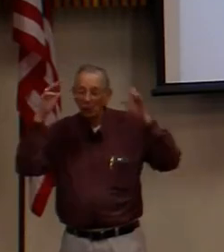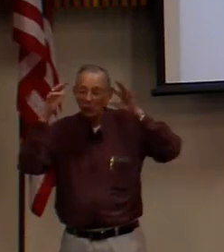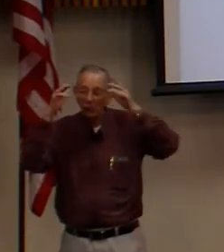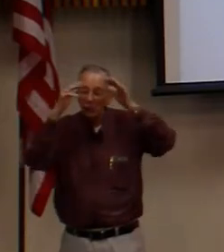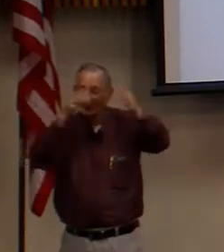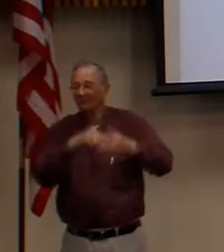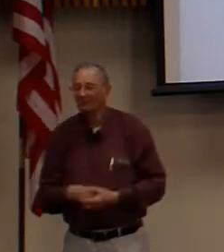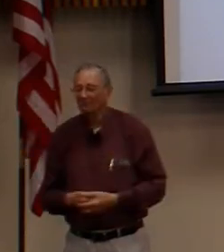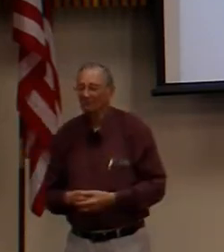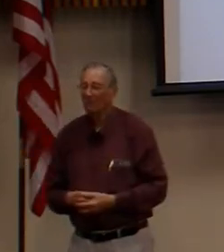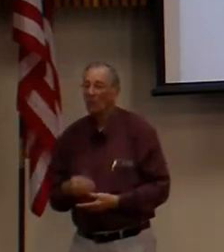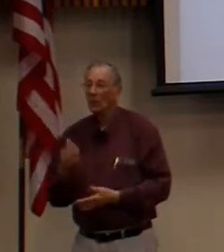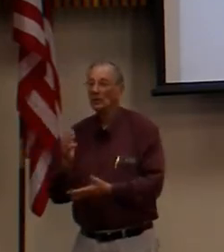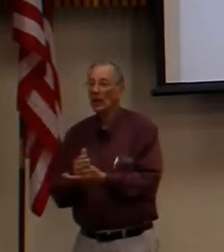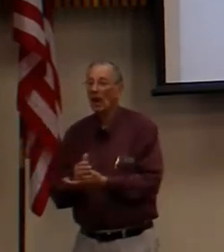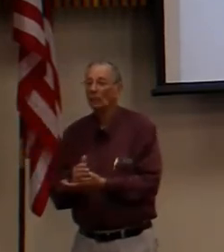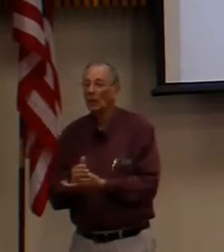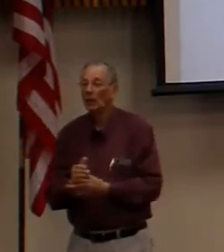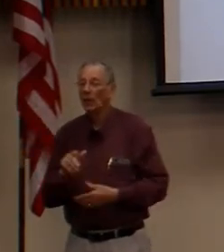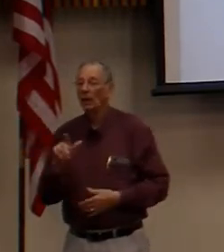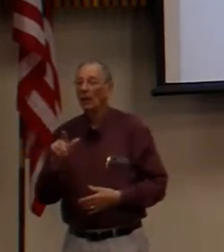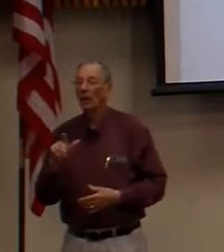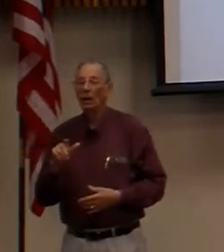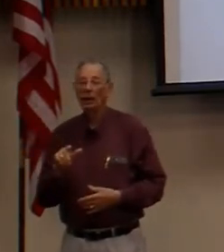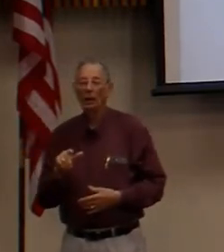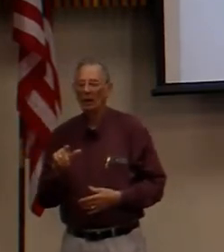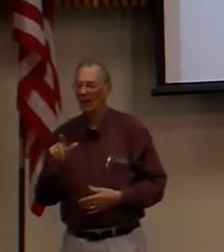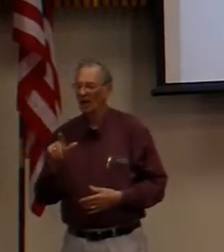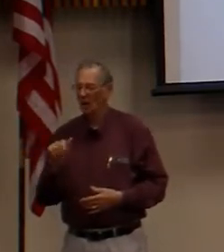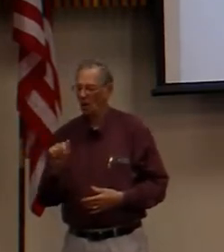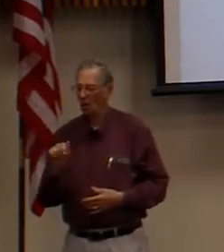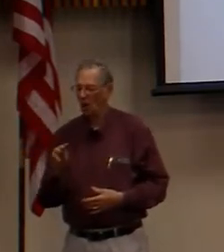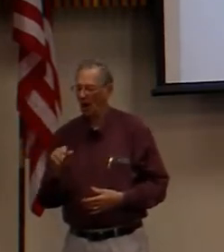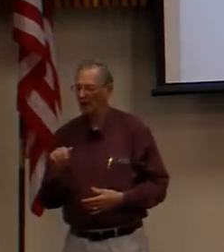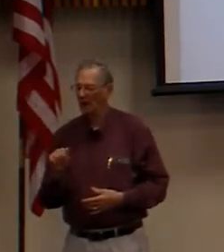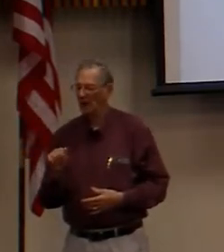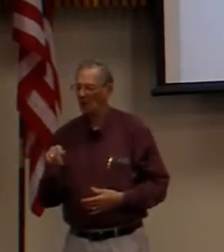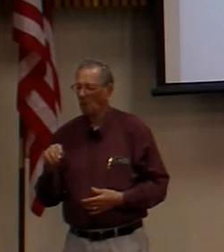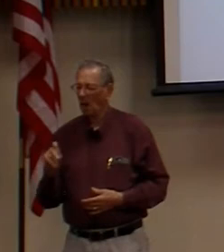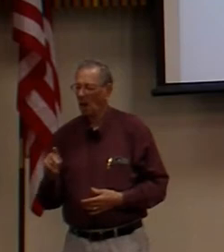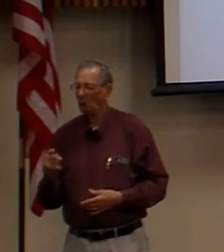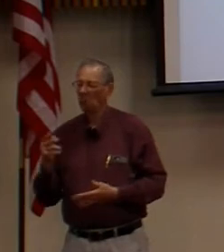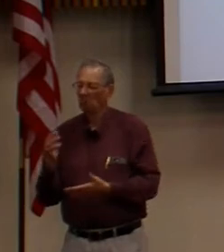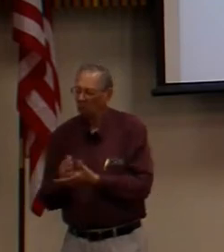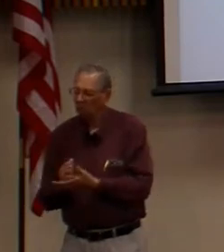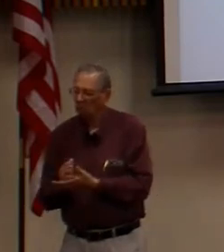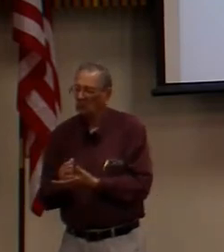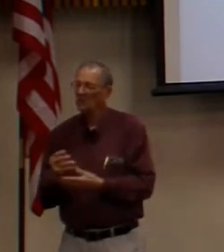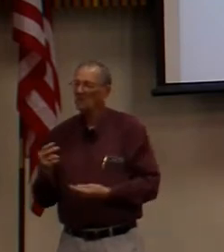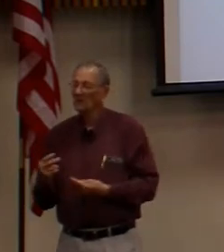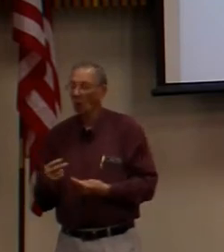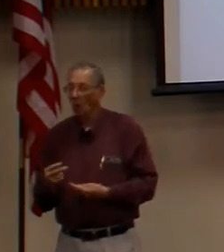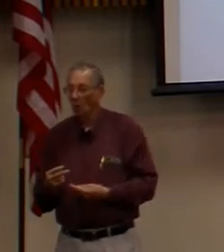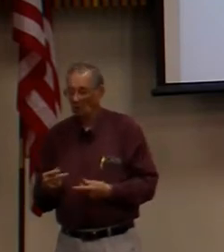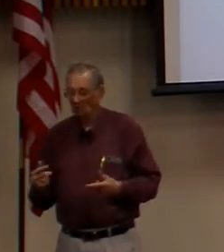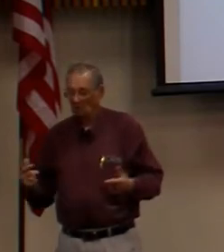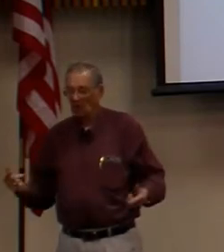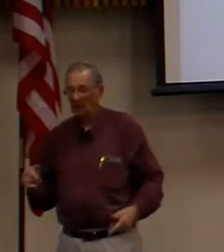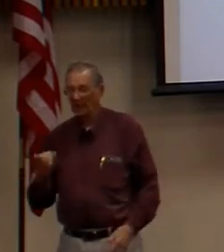We stopped at Iguana Park on the way. There's a rest area that you can stop and visit the iguanas. These things are